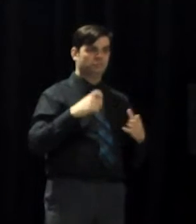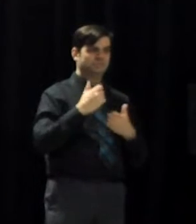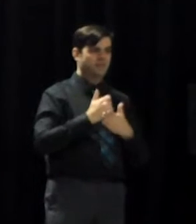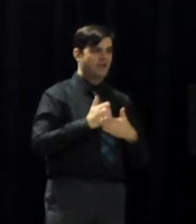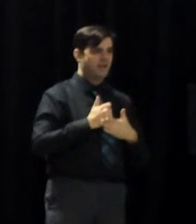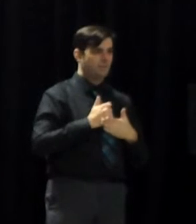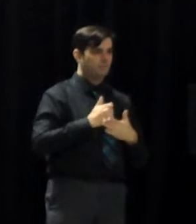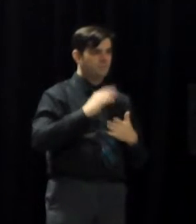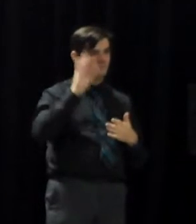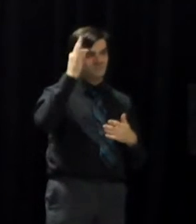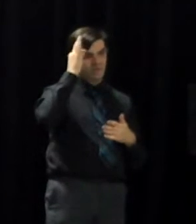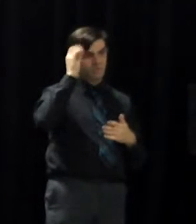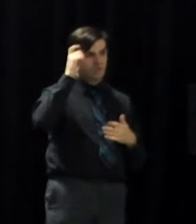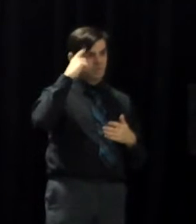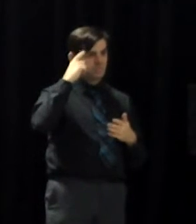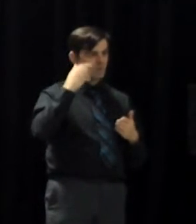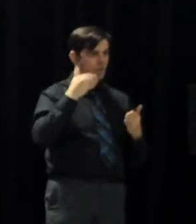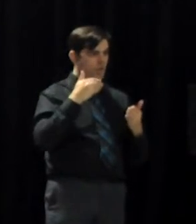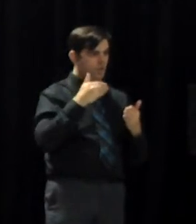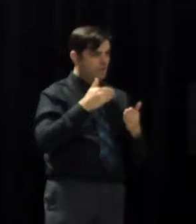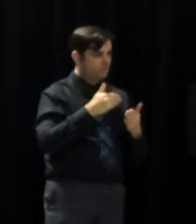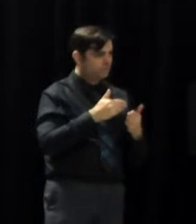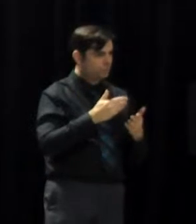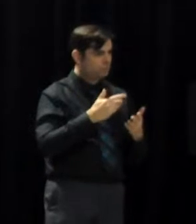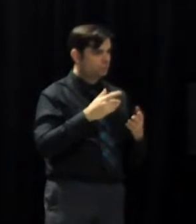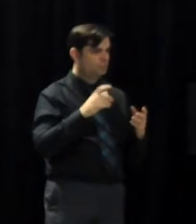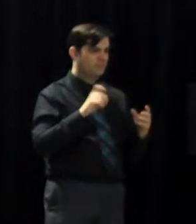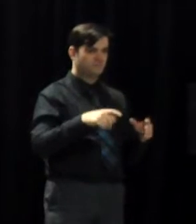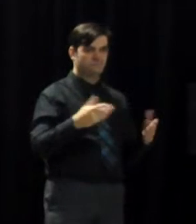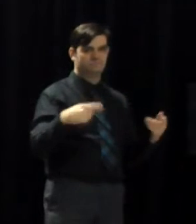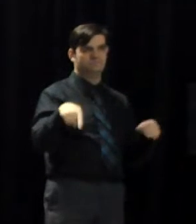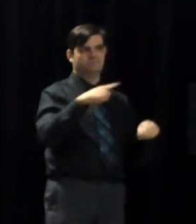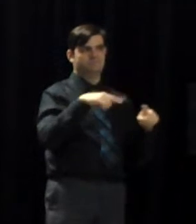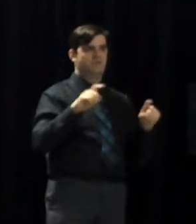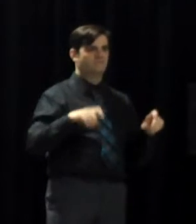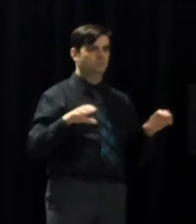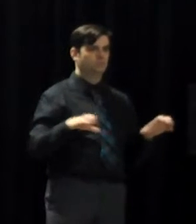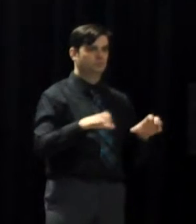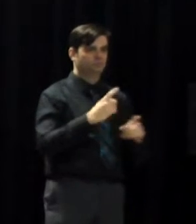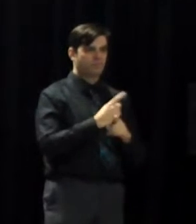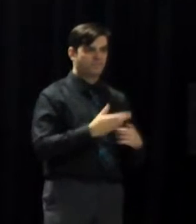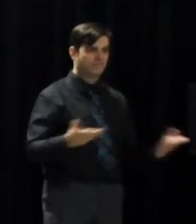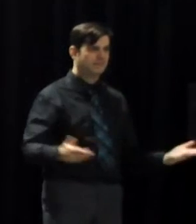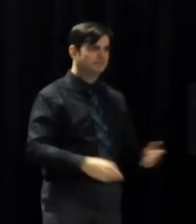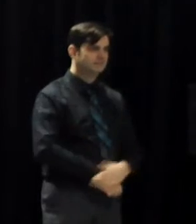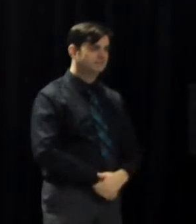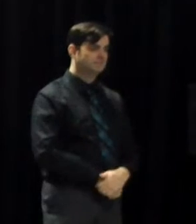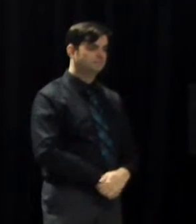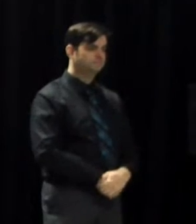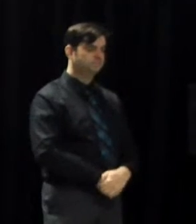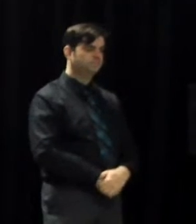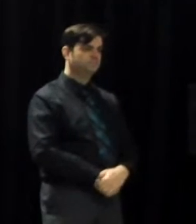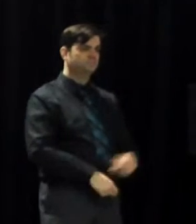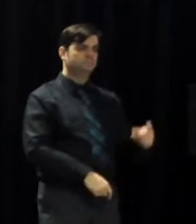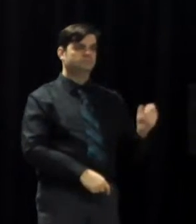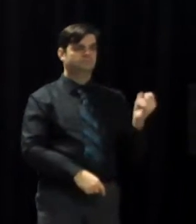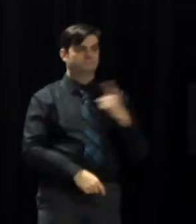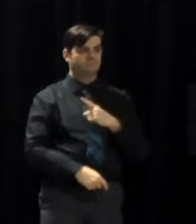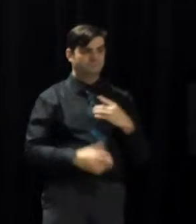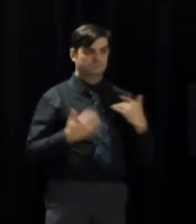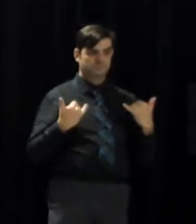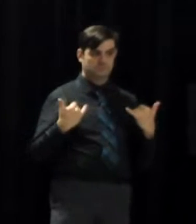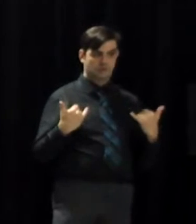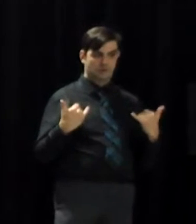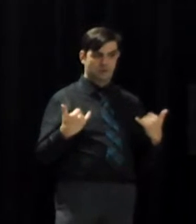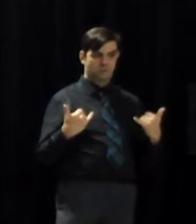right thing. And I realize we live in a society, whether you're, a McMahon child in school and some kid in the classroom's doing something